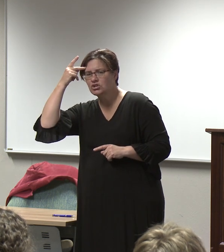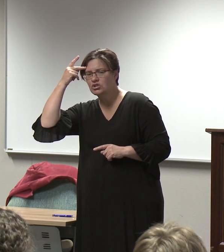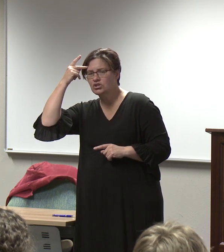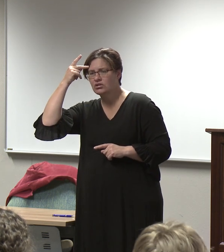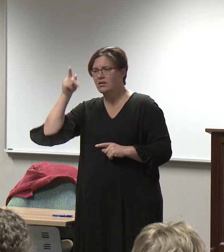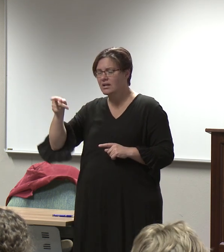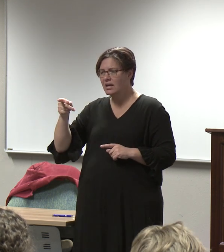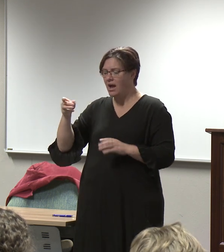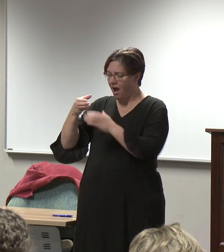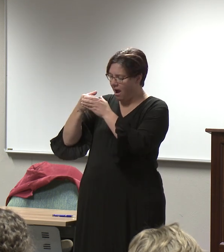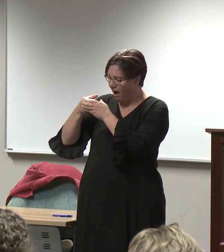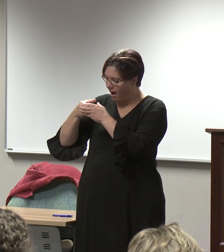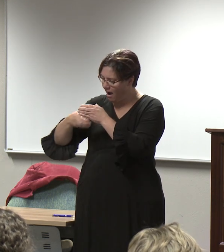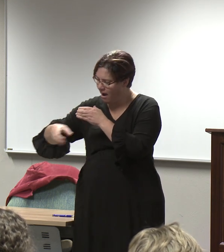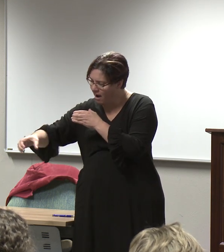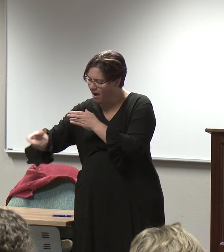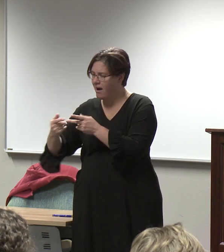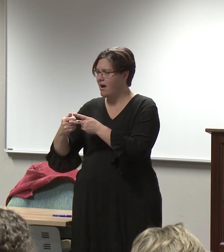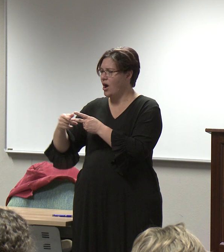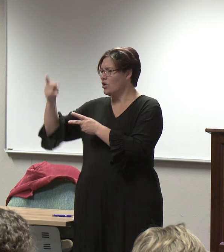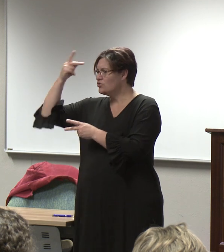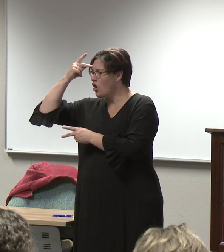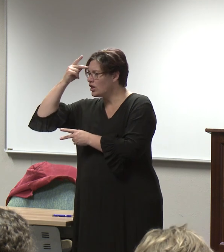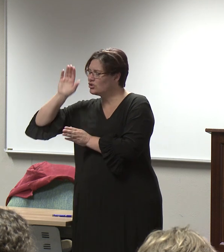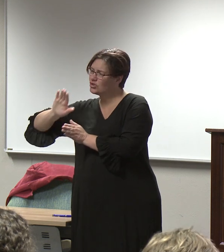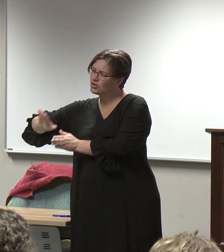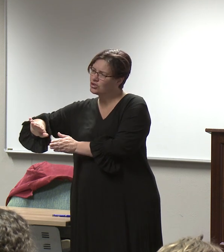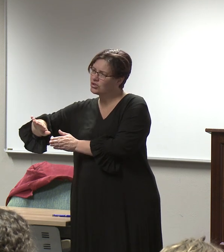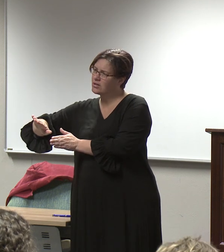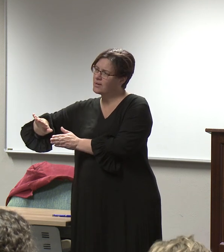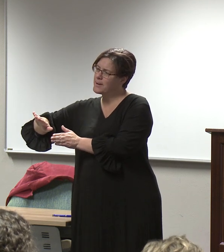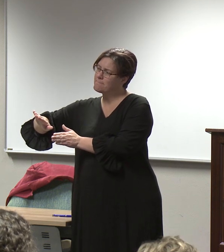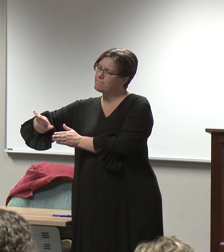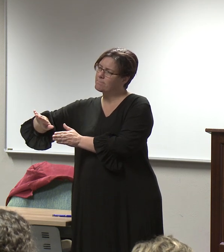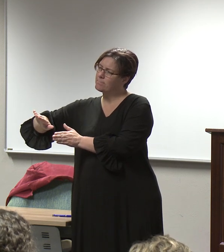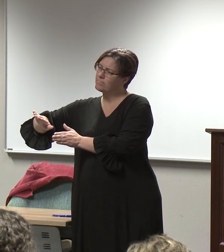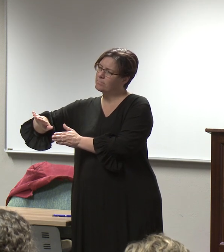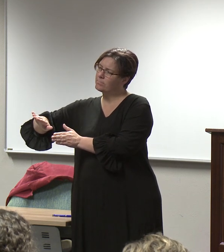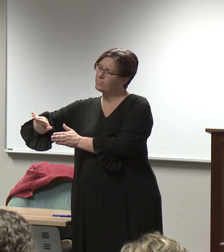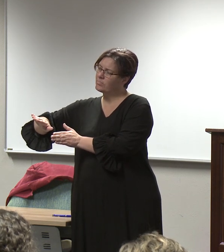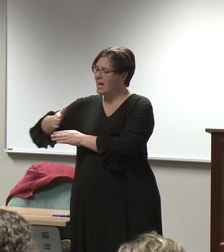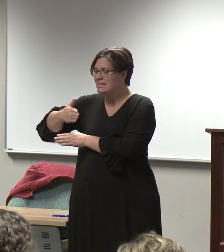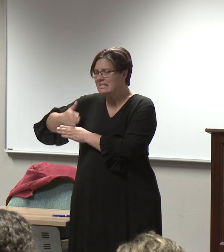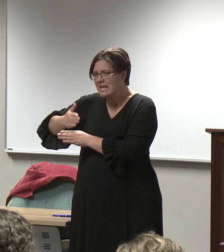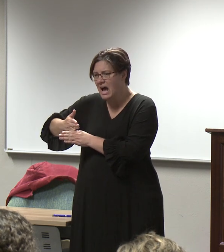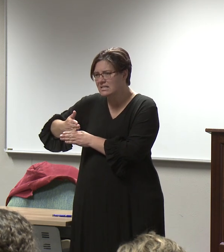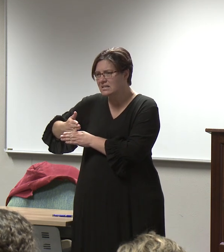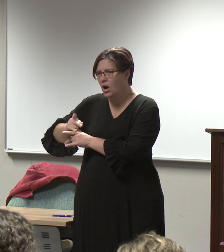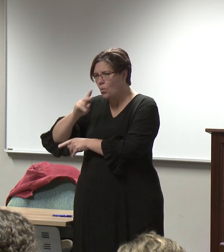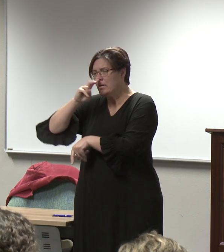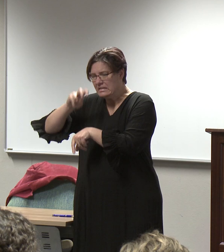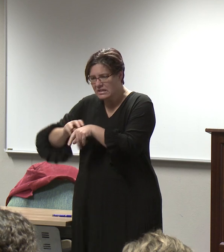that decolonizing knowledge is one of many other tasks that we have to